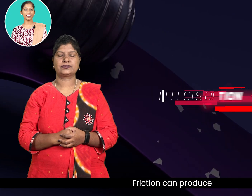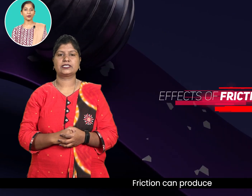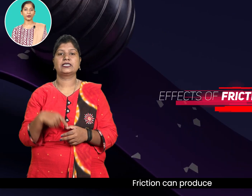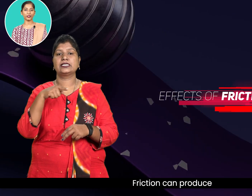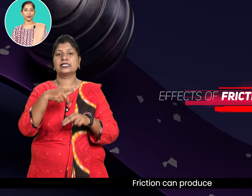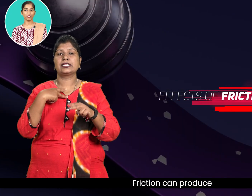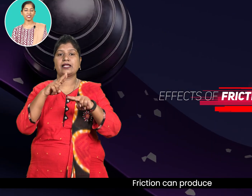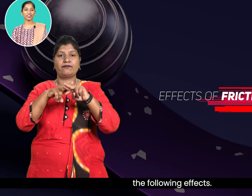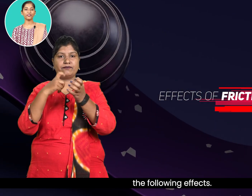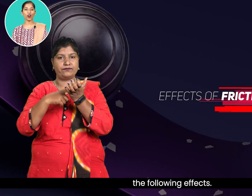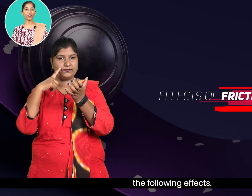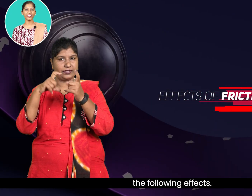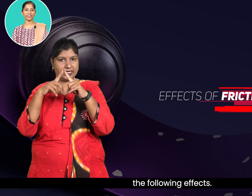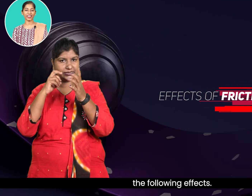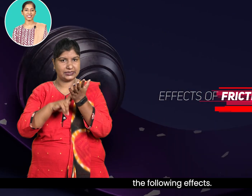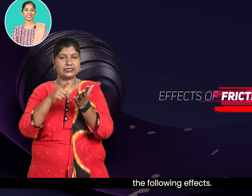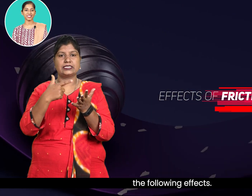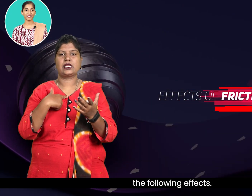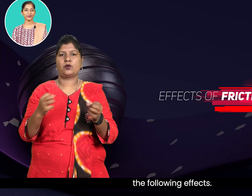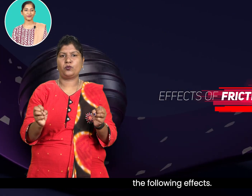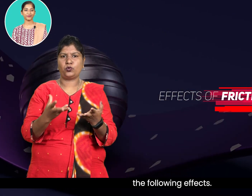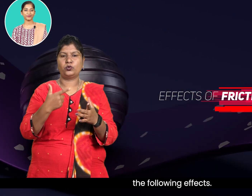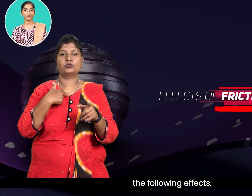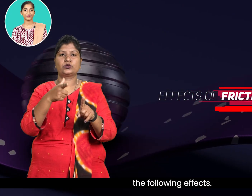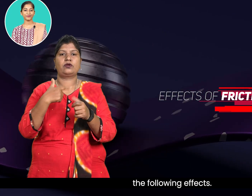Friction can produce the following effects.